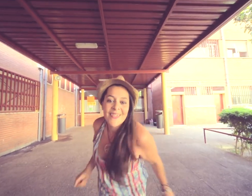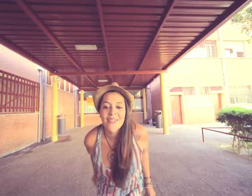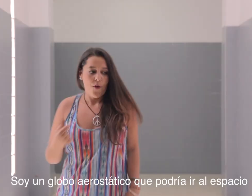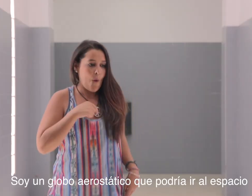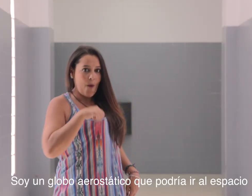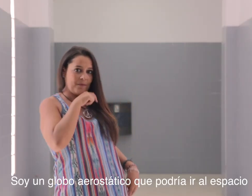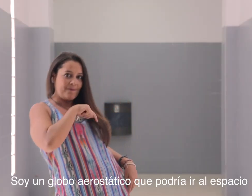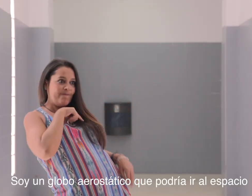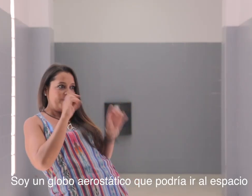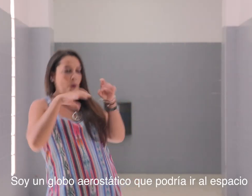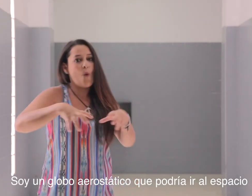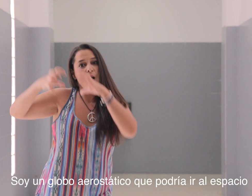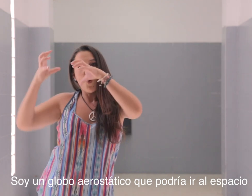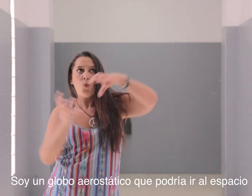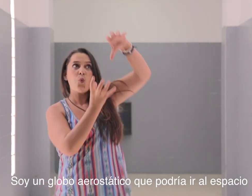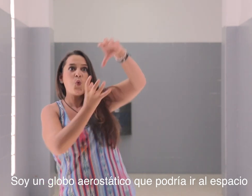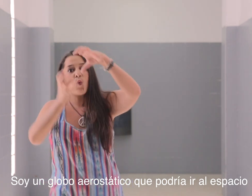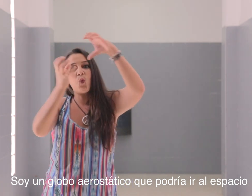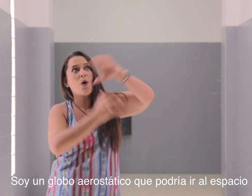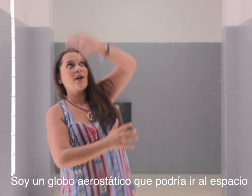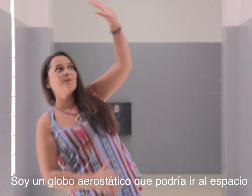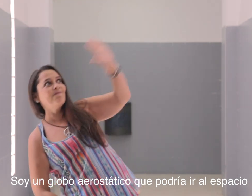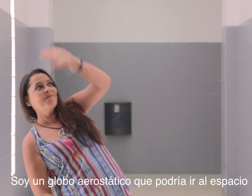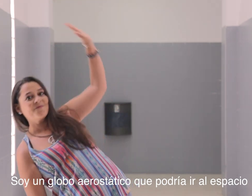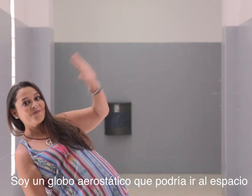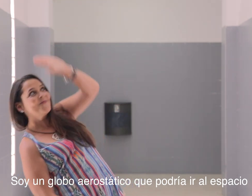I'm a hot air balloon that could go to space